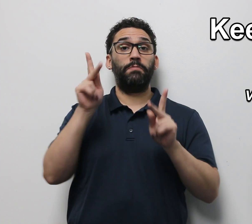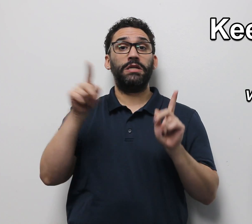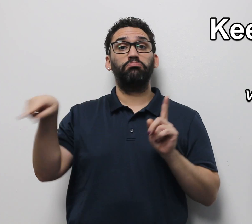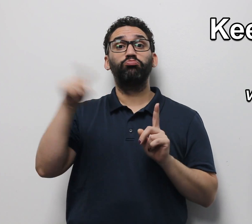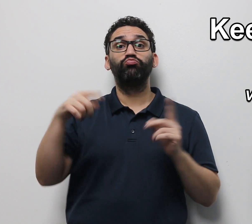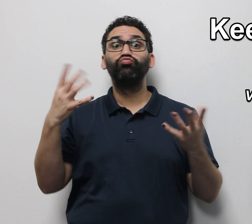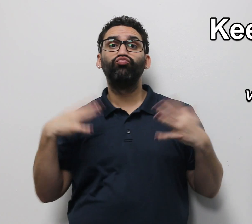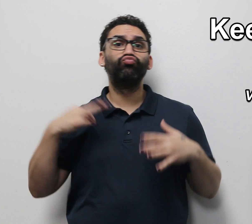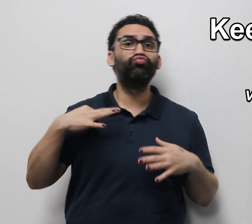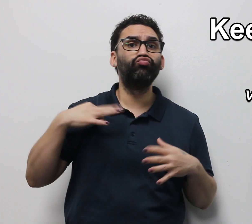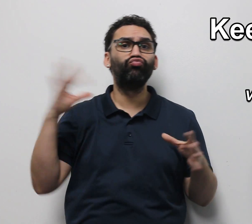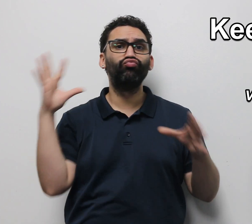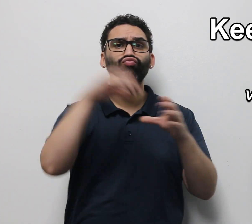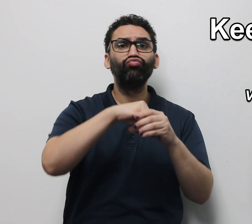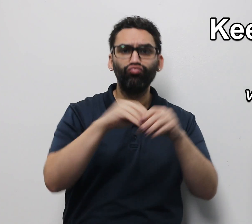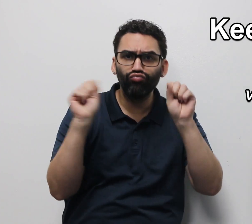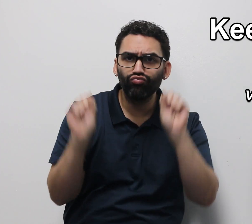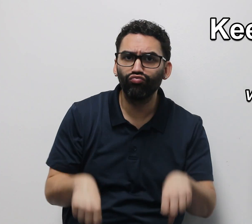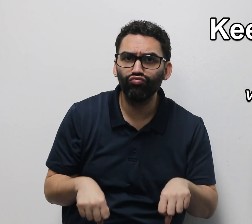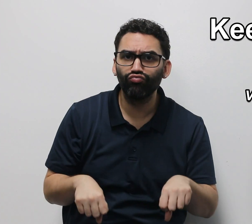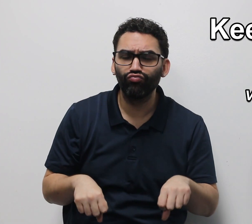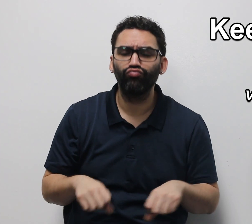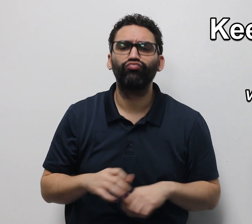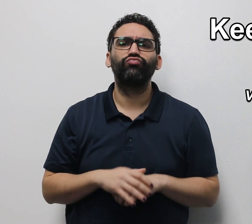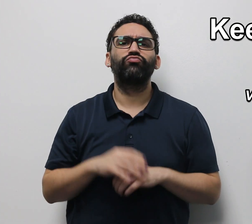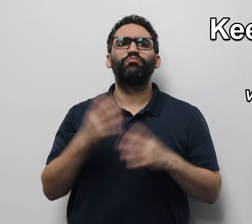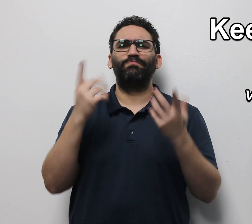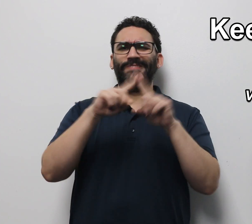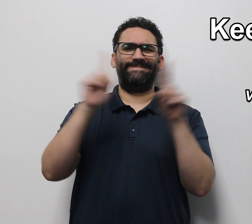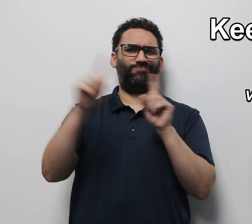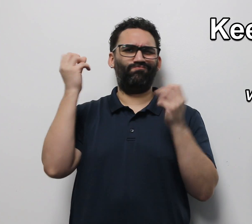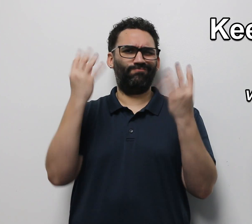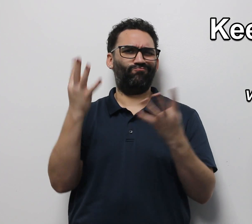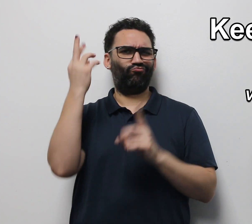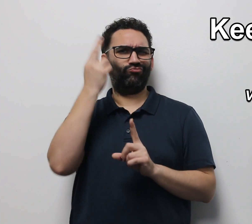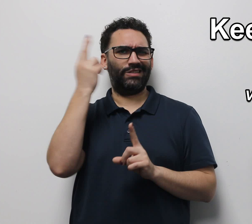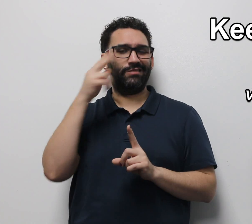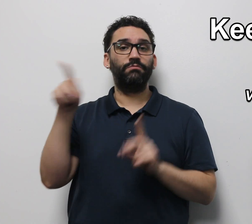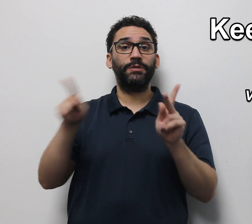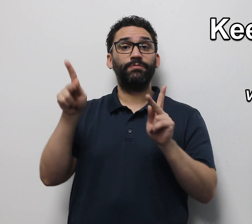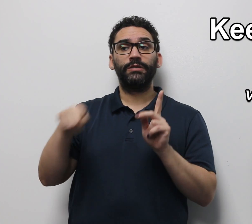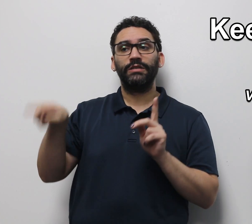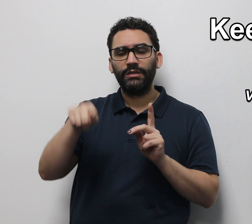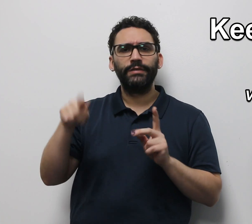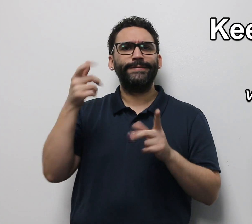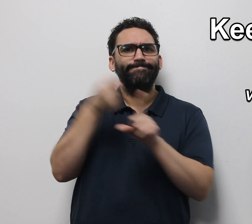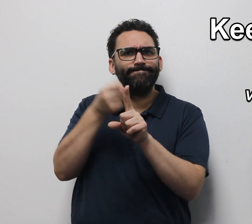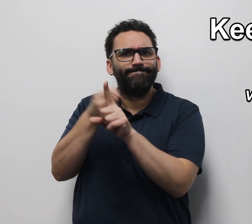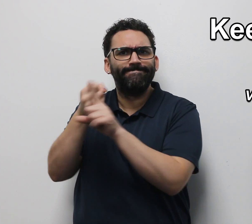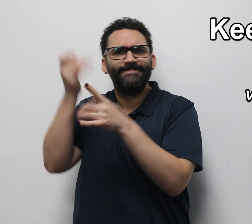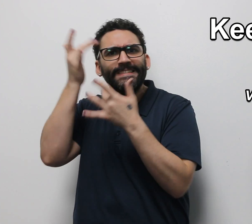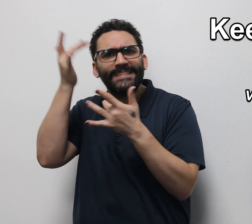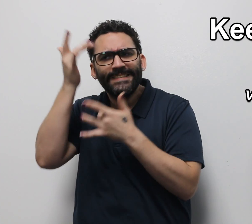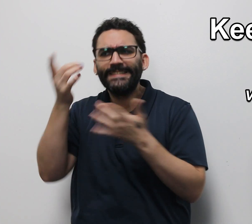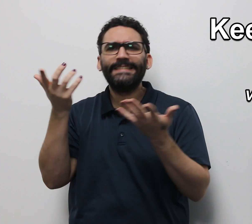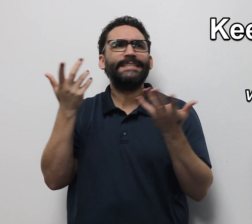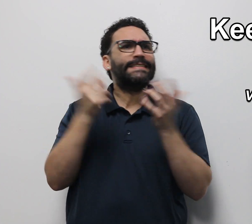People can volunteer for any reasons. There's many reasons to volunteer. So if another sickness comes up, it can